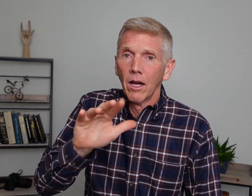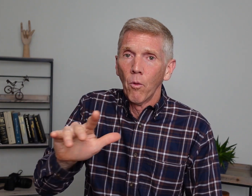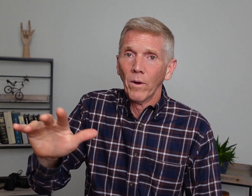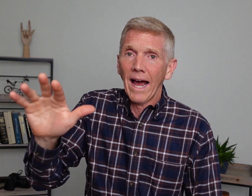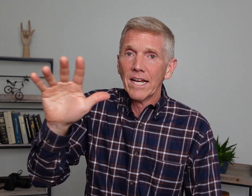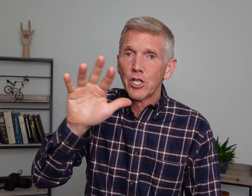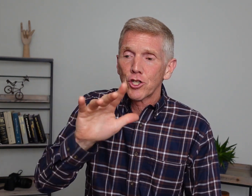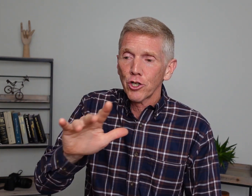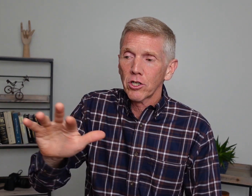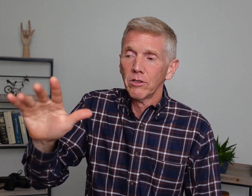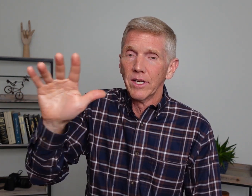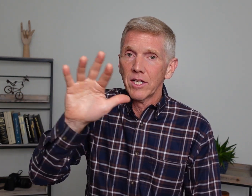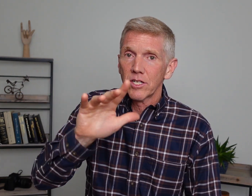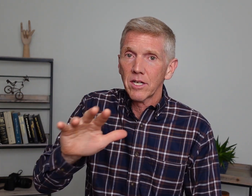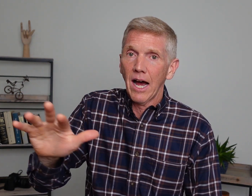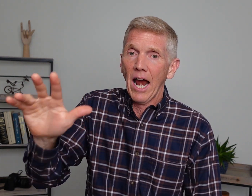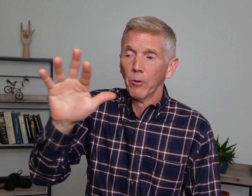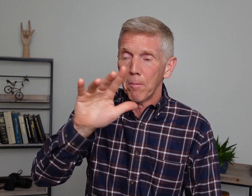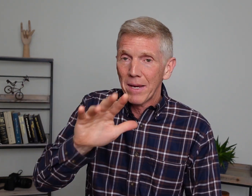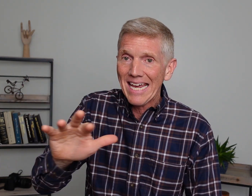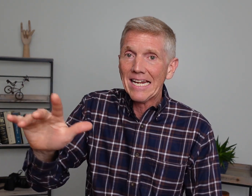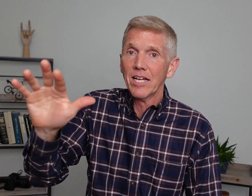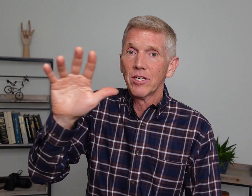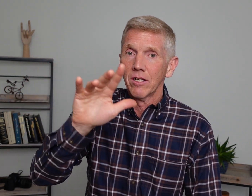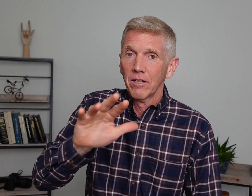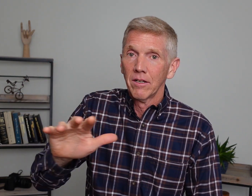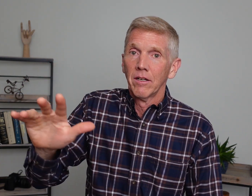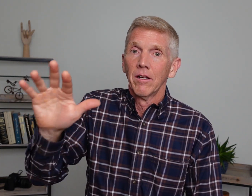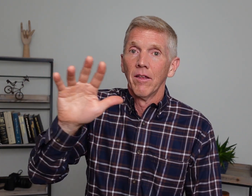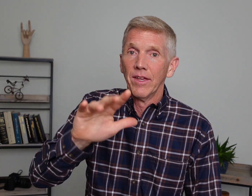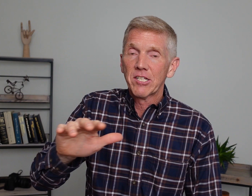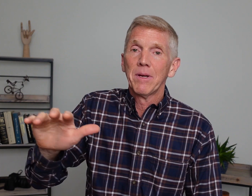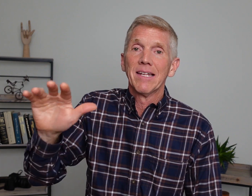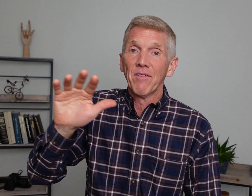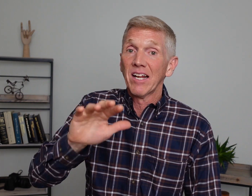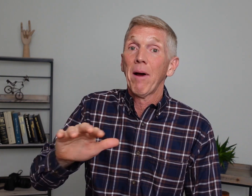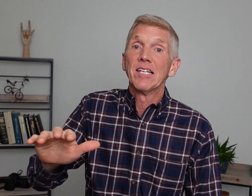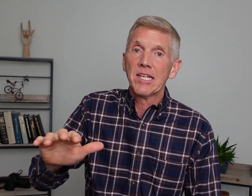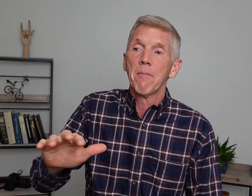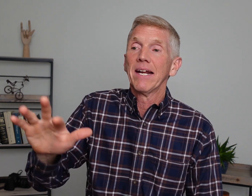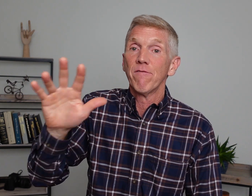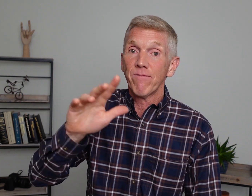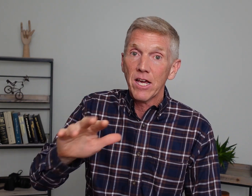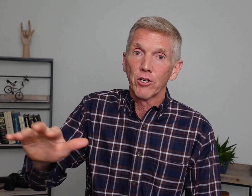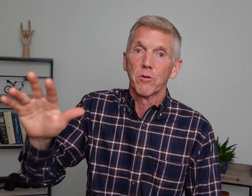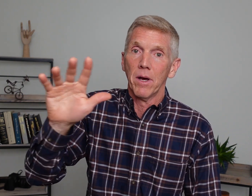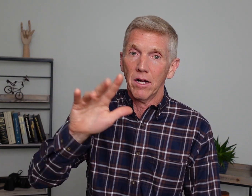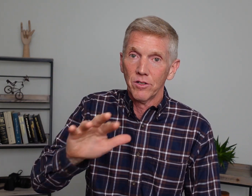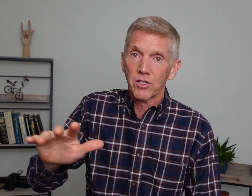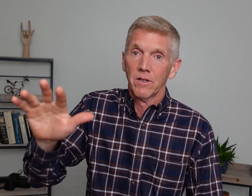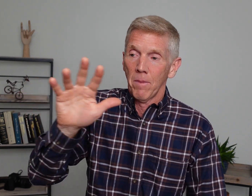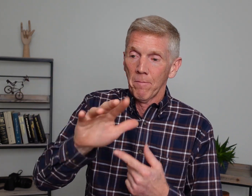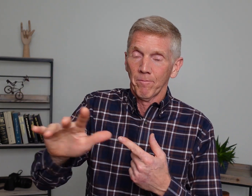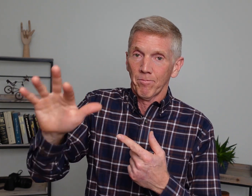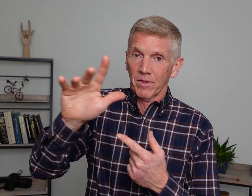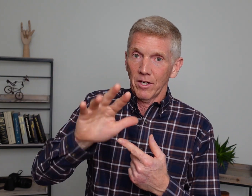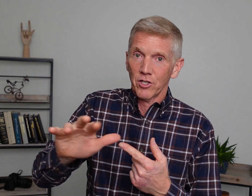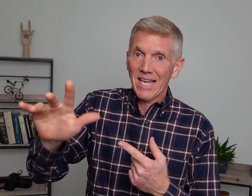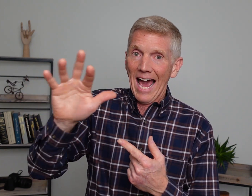when I circle this, I repeat it. This means every time I see him, any finger spells, here's the